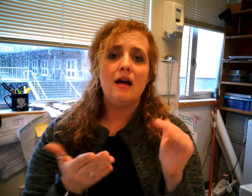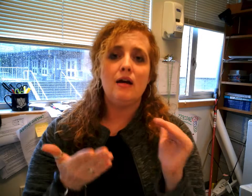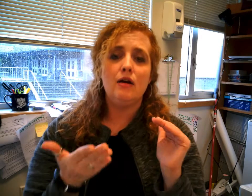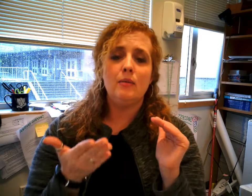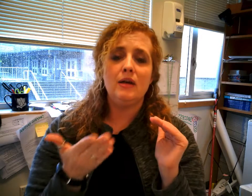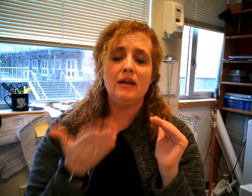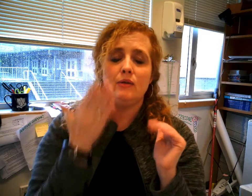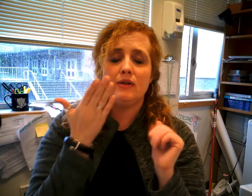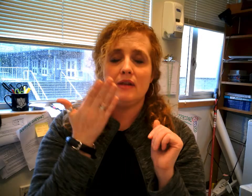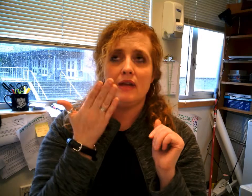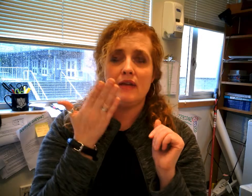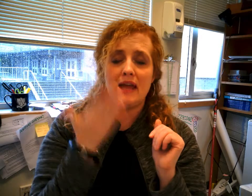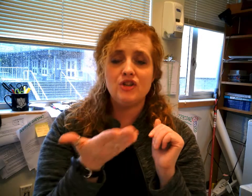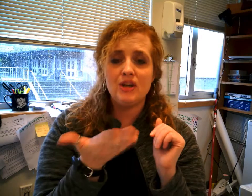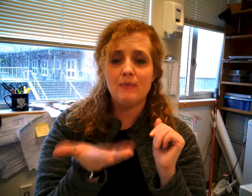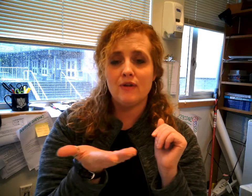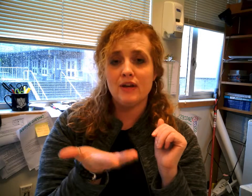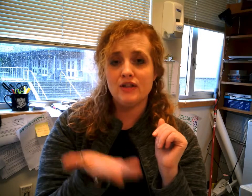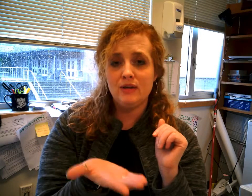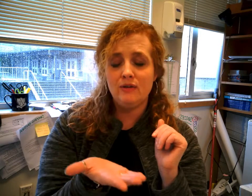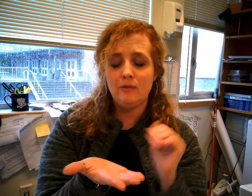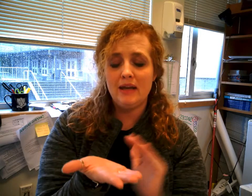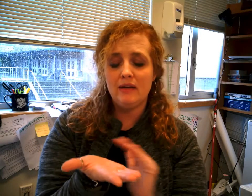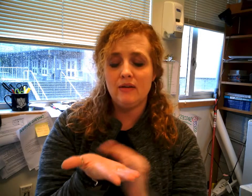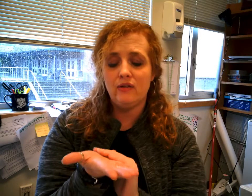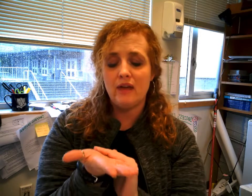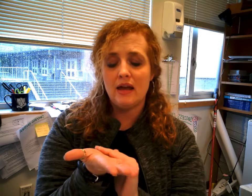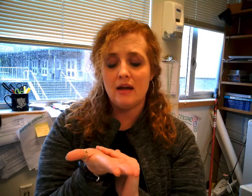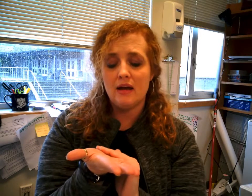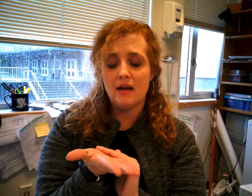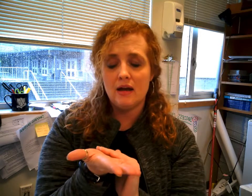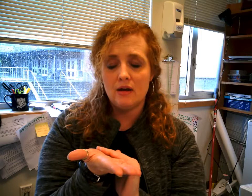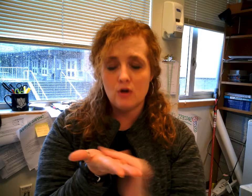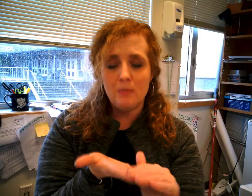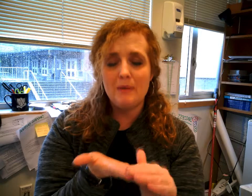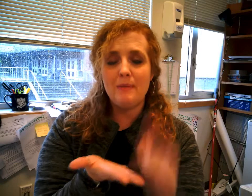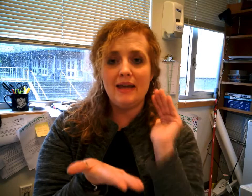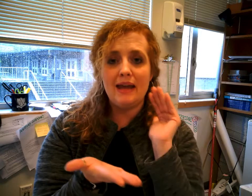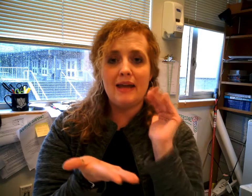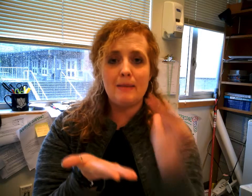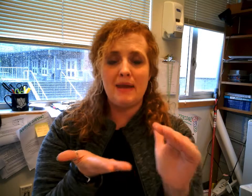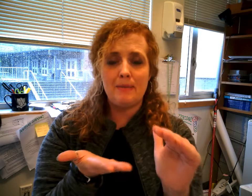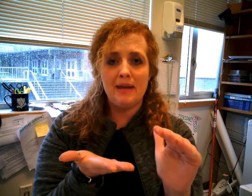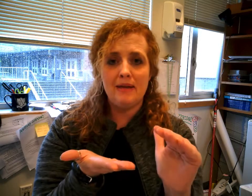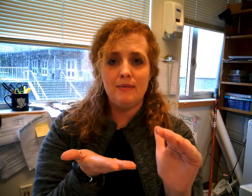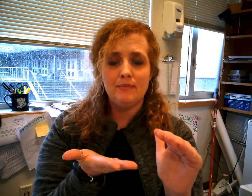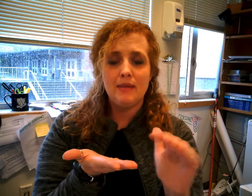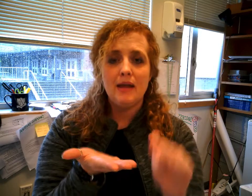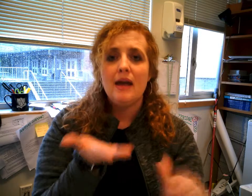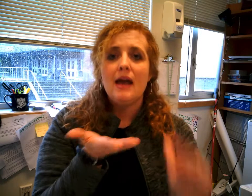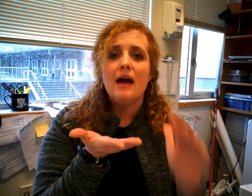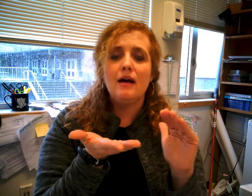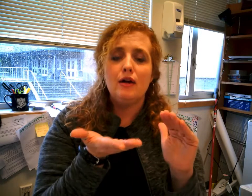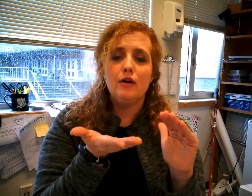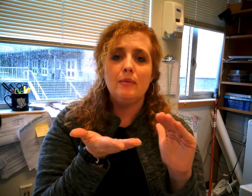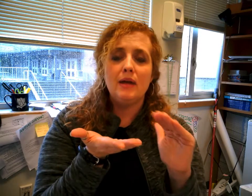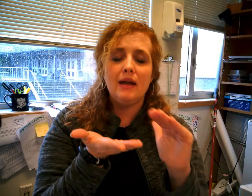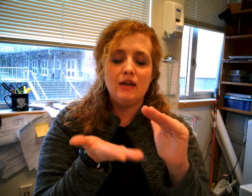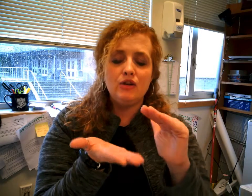And the hand shape for excuse me is an open B and a bent B. And you're